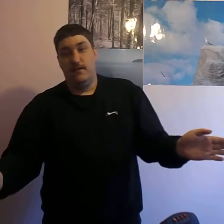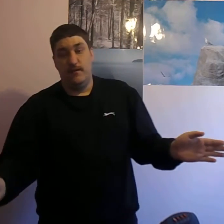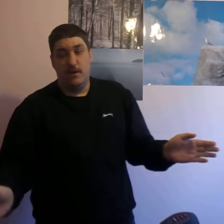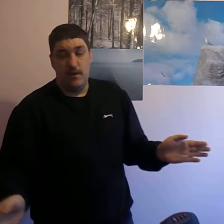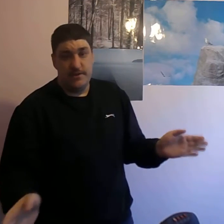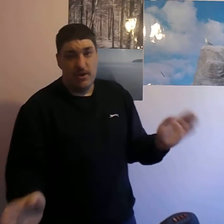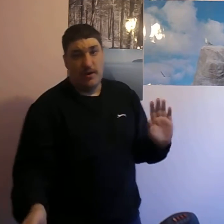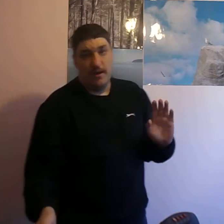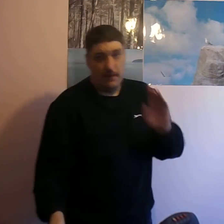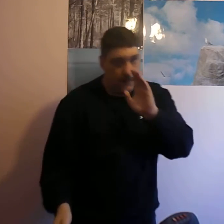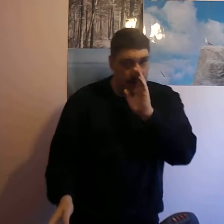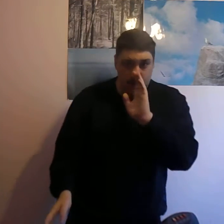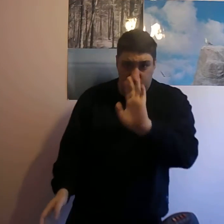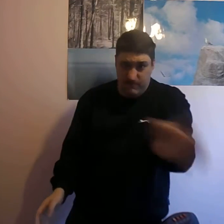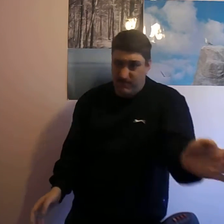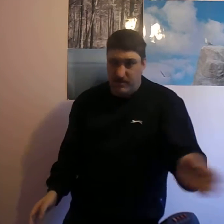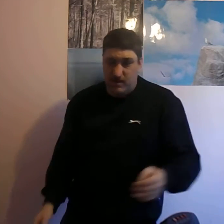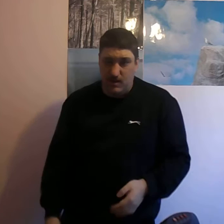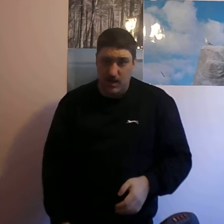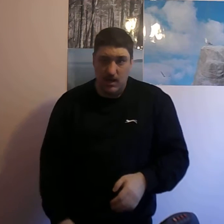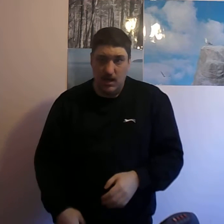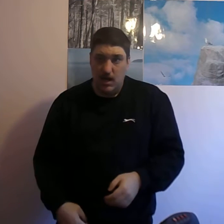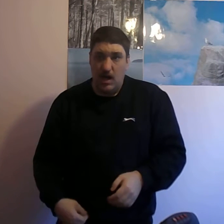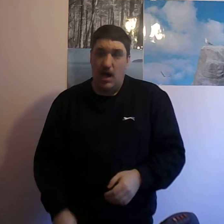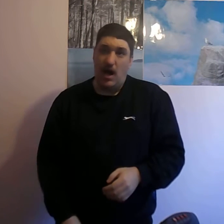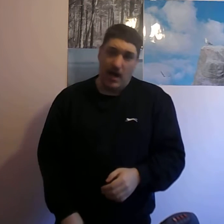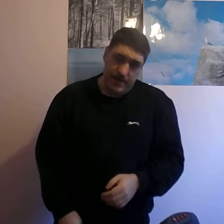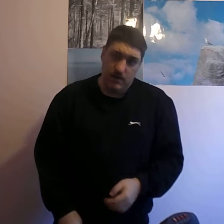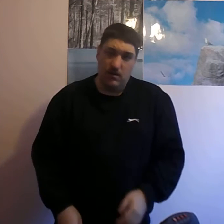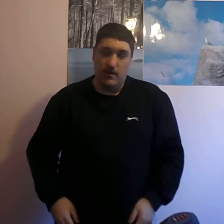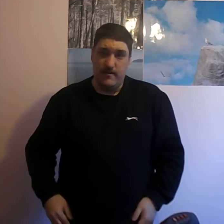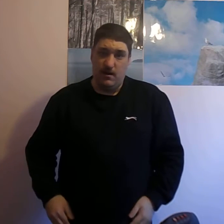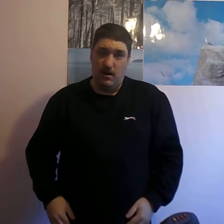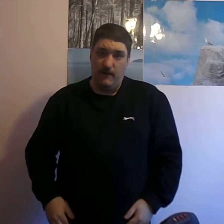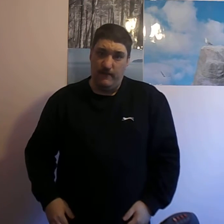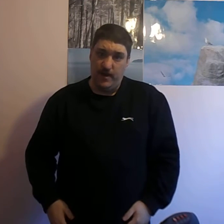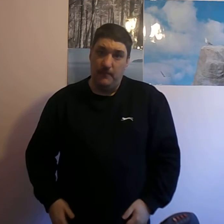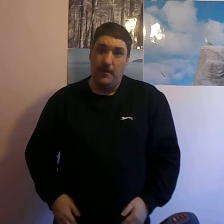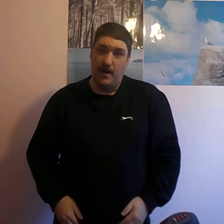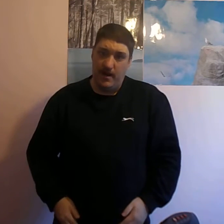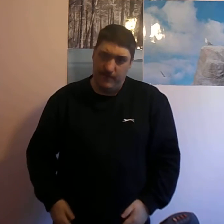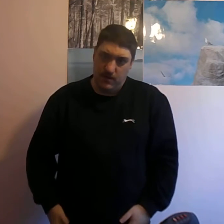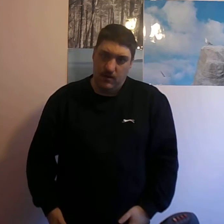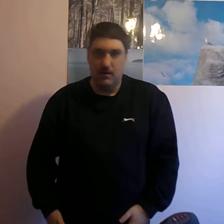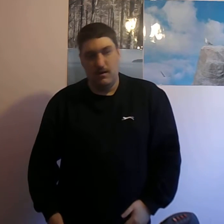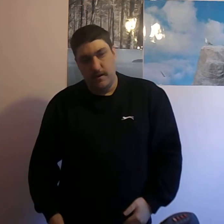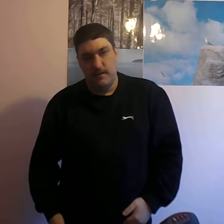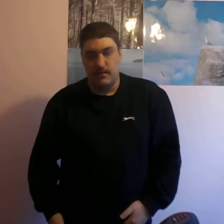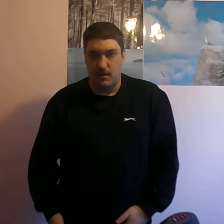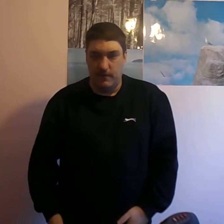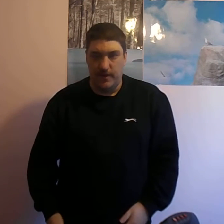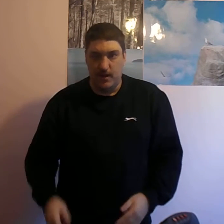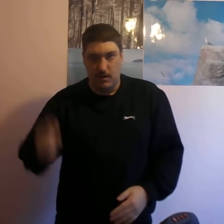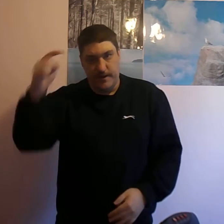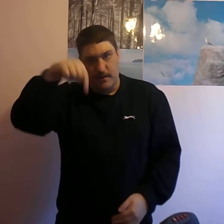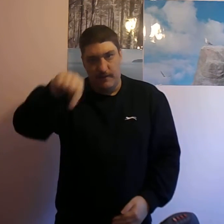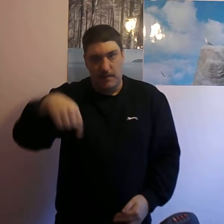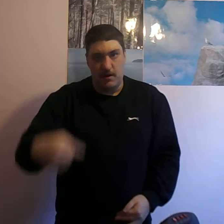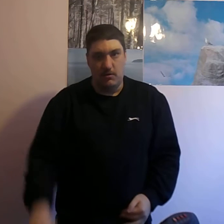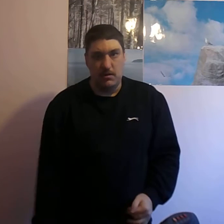know, enjoy. Because honestly, I don't go into half of it, but I have gone into some of it, gone down the rabbit hole